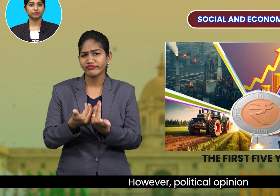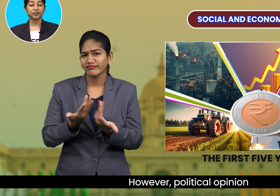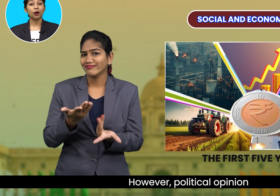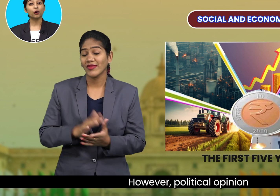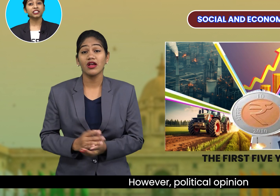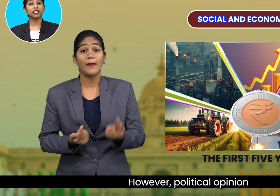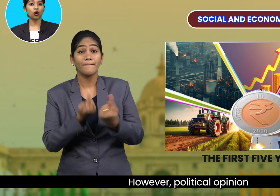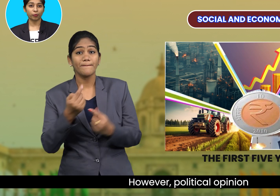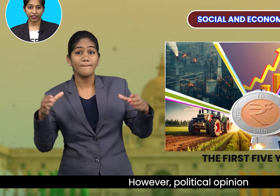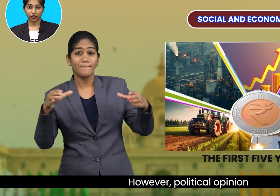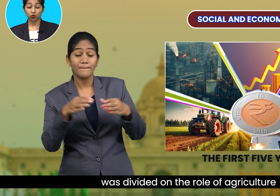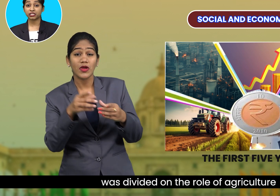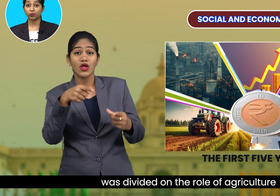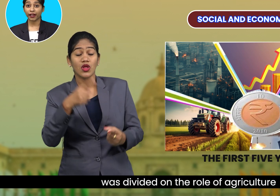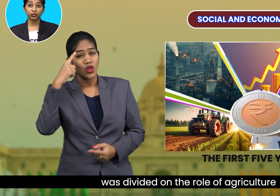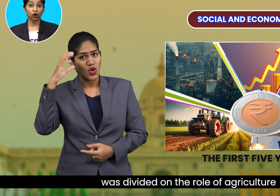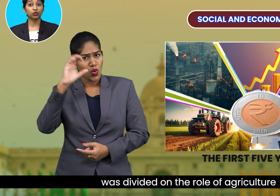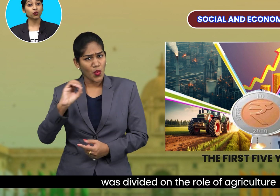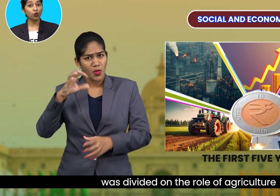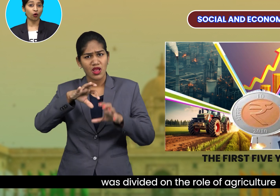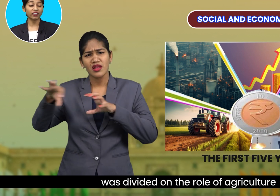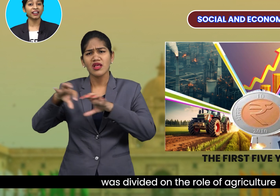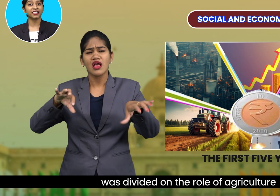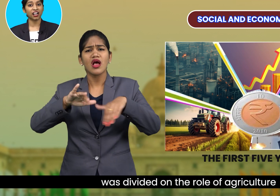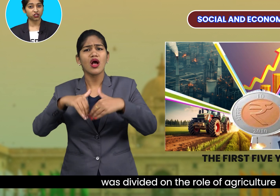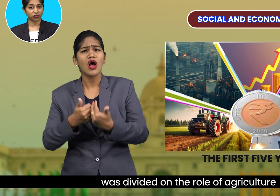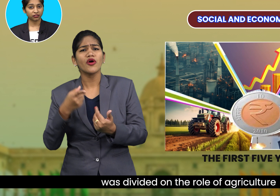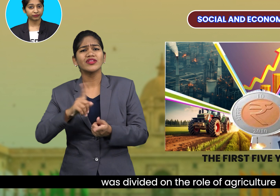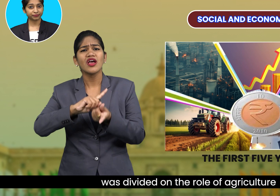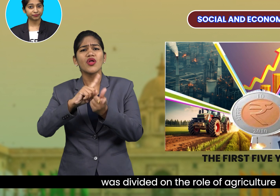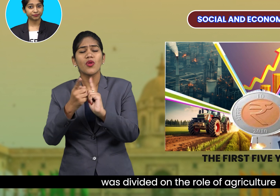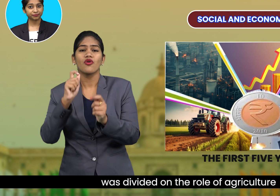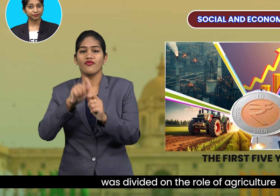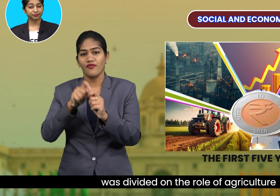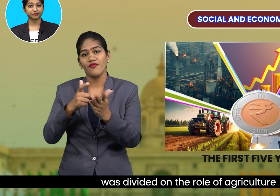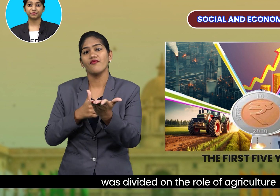However, political opinion was divided on the role of agriculture